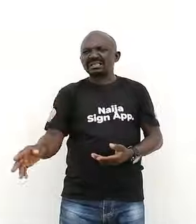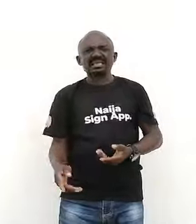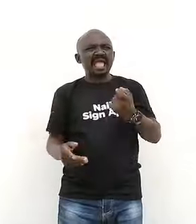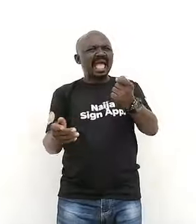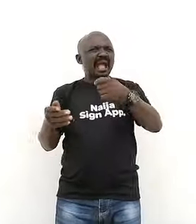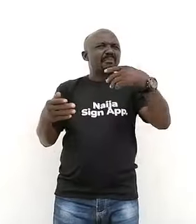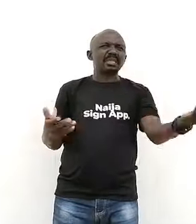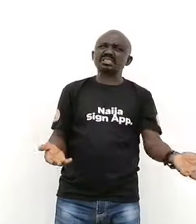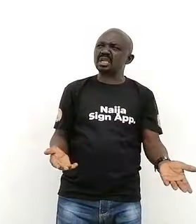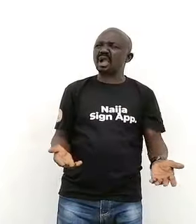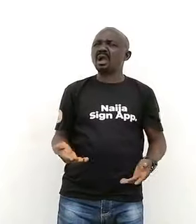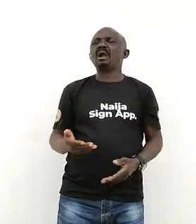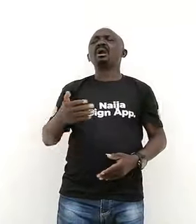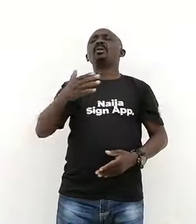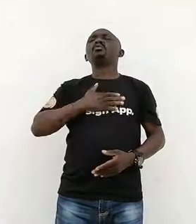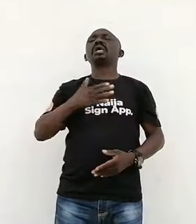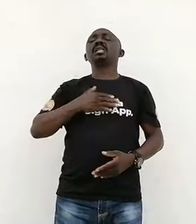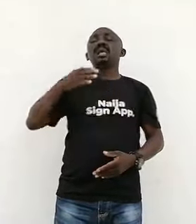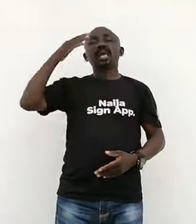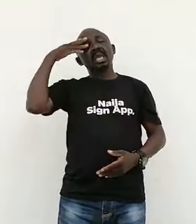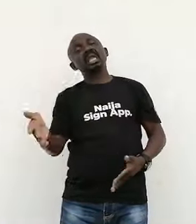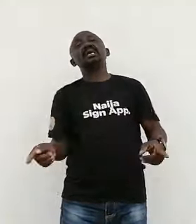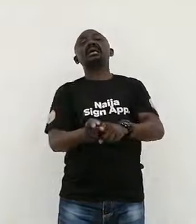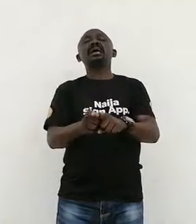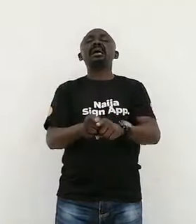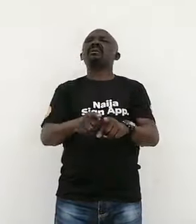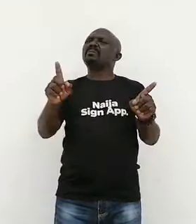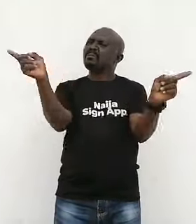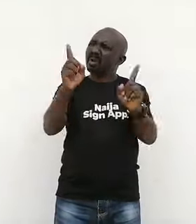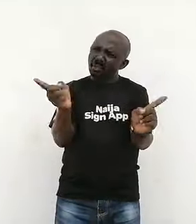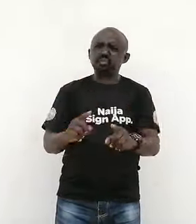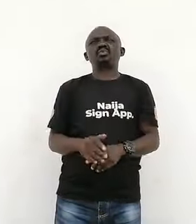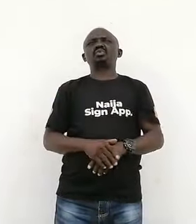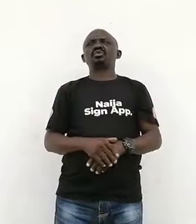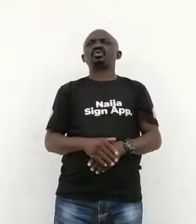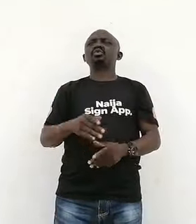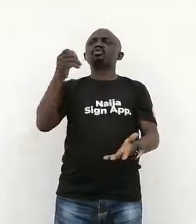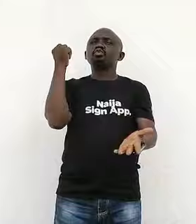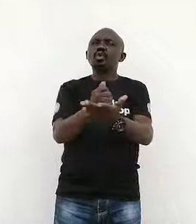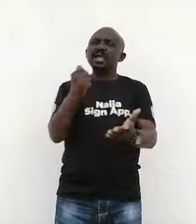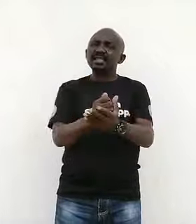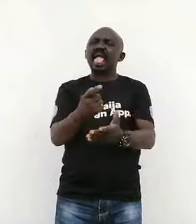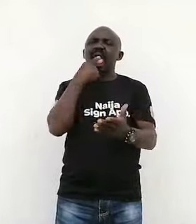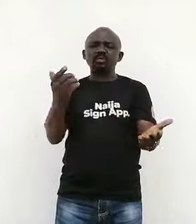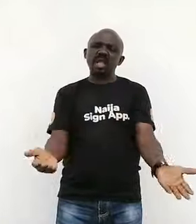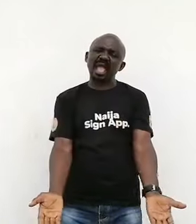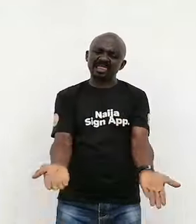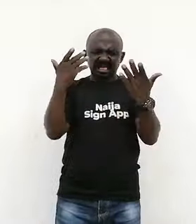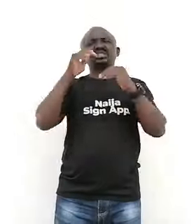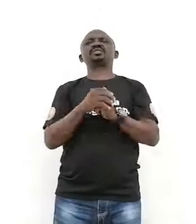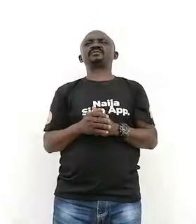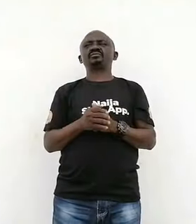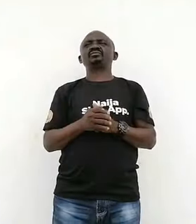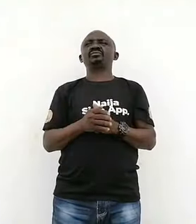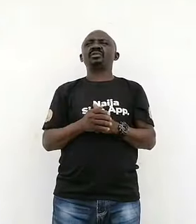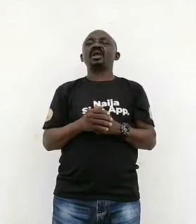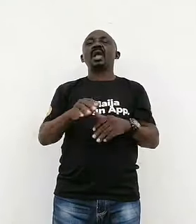the realization of the diversity of language. So it seems to be one of the